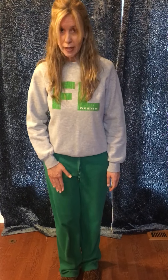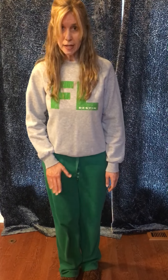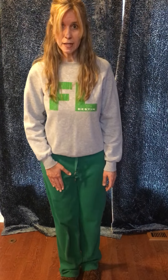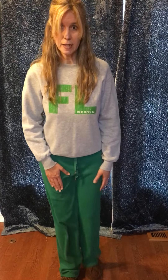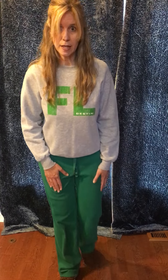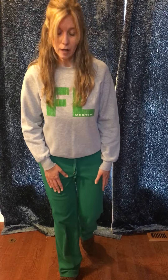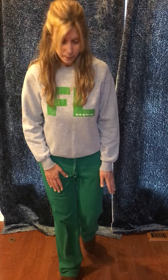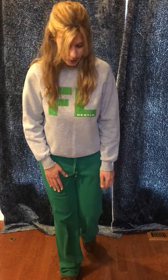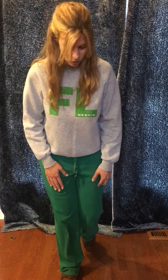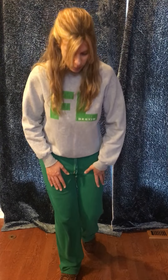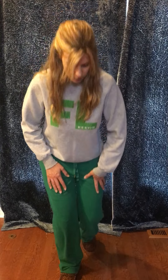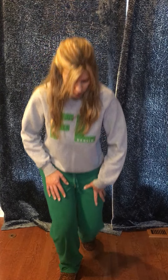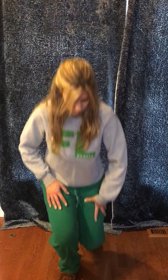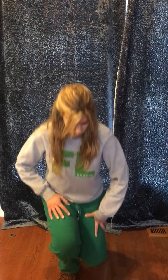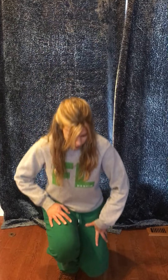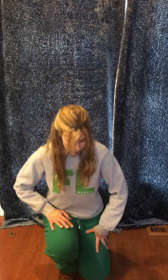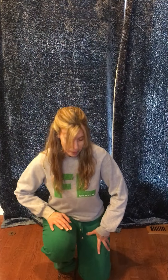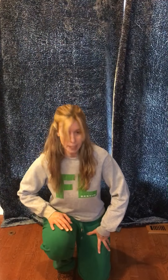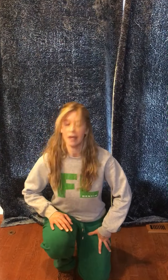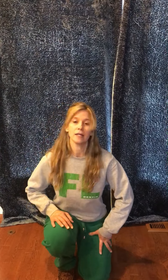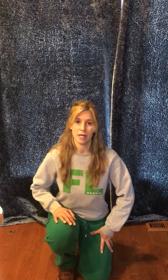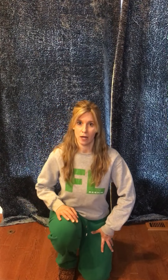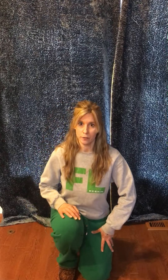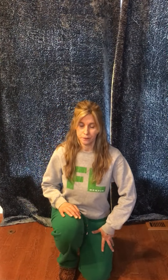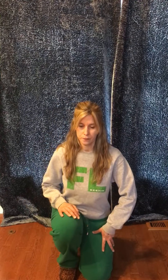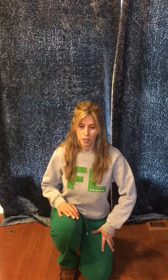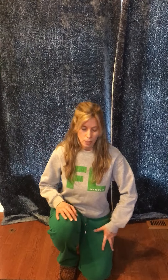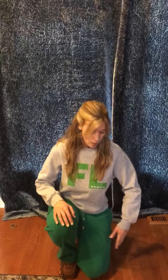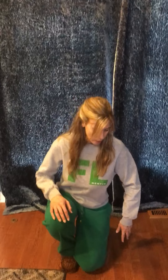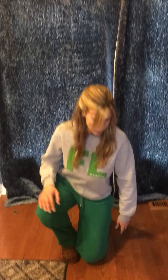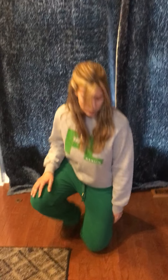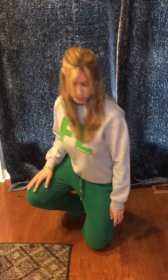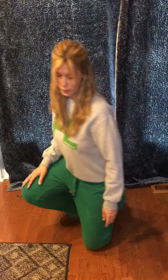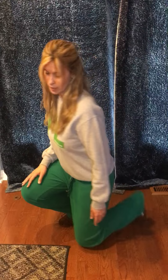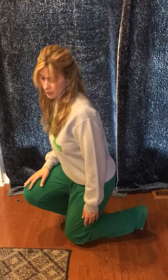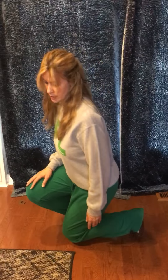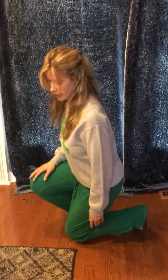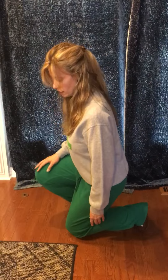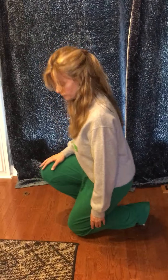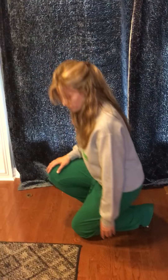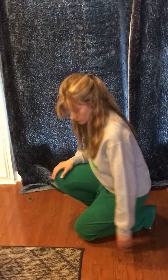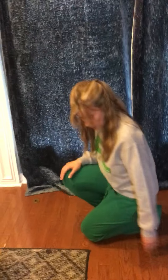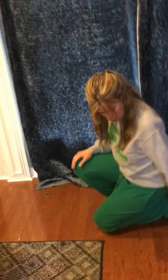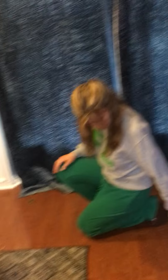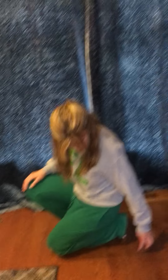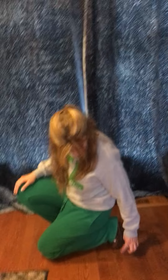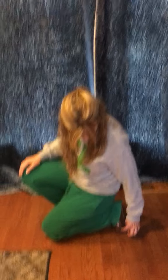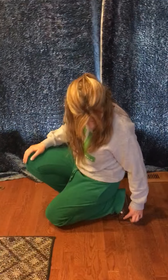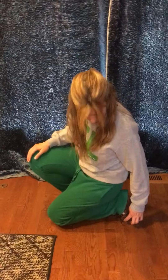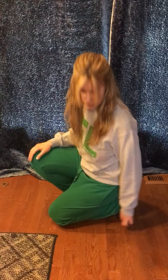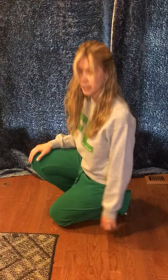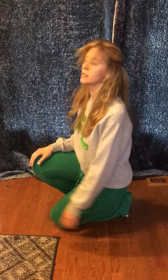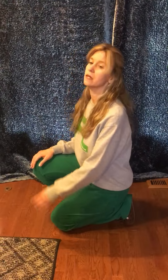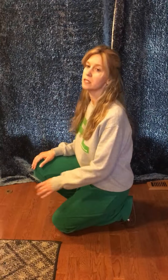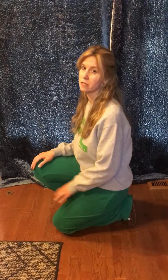pink knee up and our blue knee down. Now notice when I bend down, my toe is bent so that I